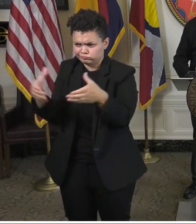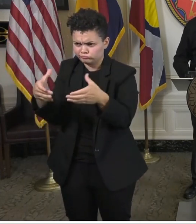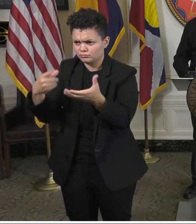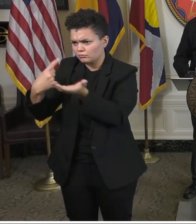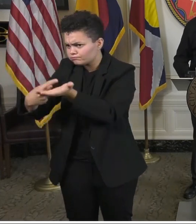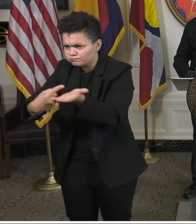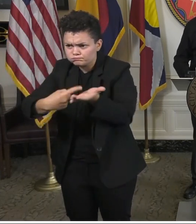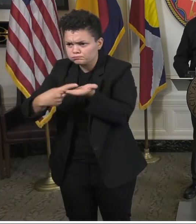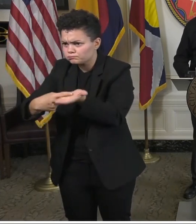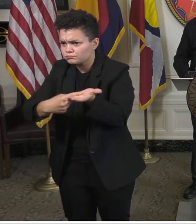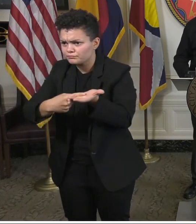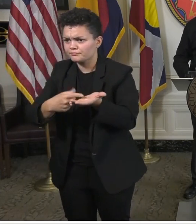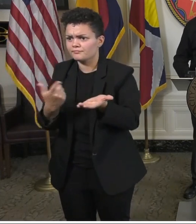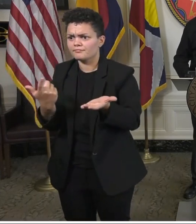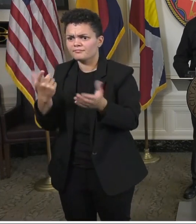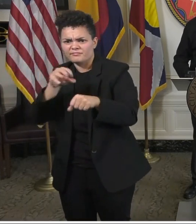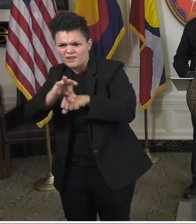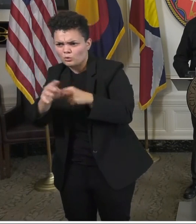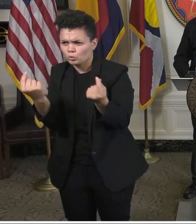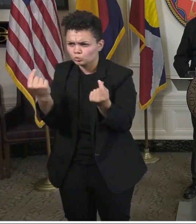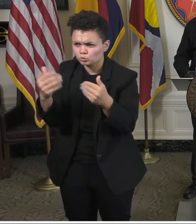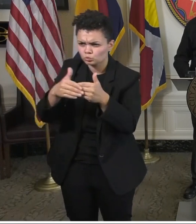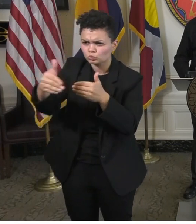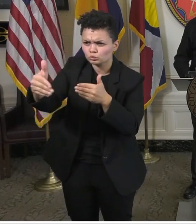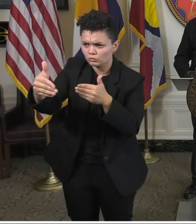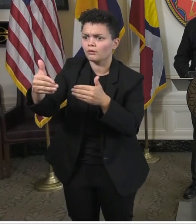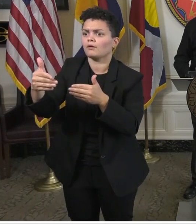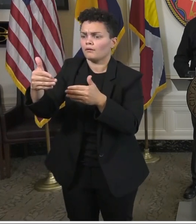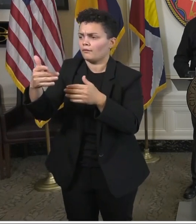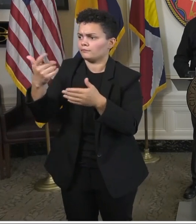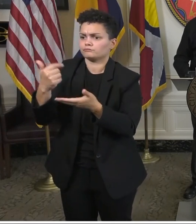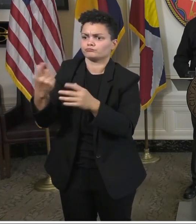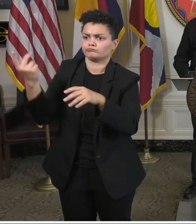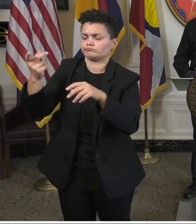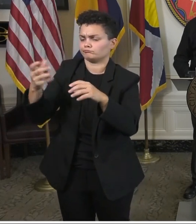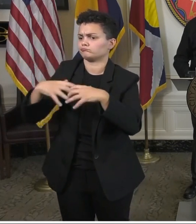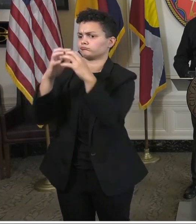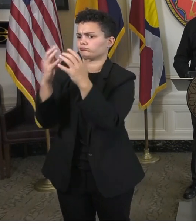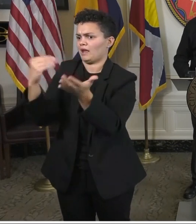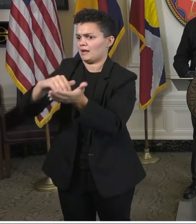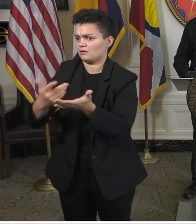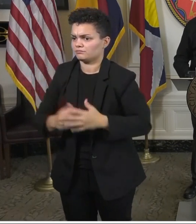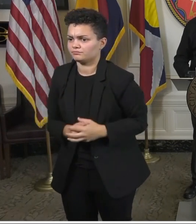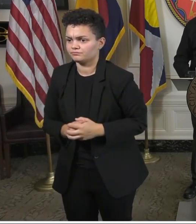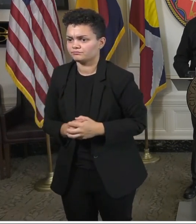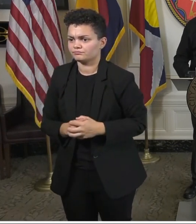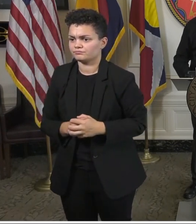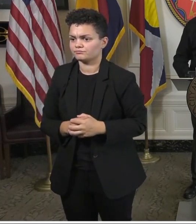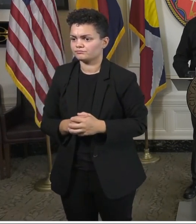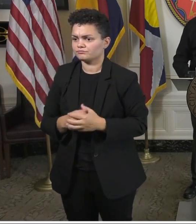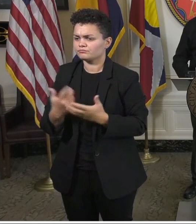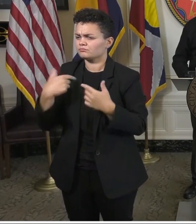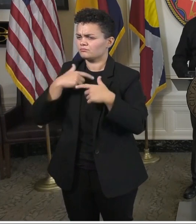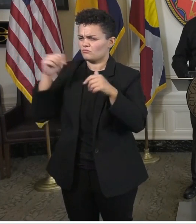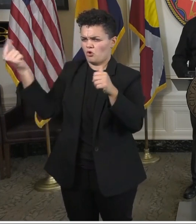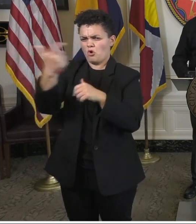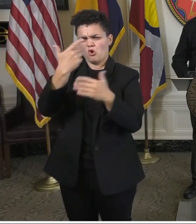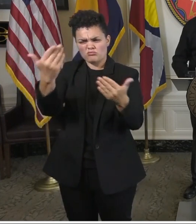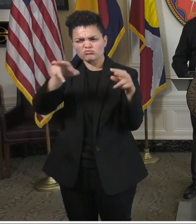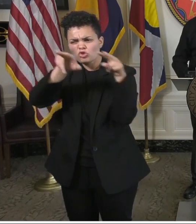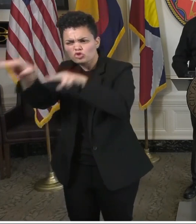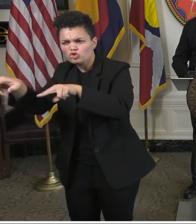implementation of the plan. I encourage all of you to review the recovery action plan by going to denvergov.org. And additionally, you can